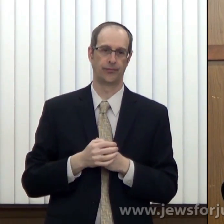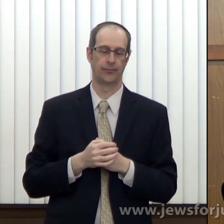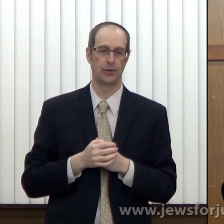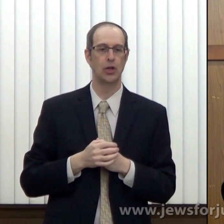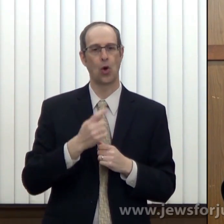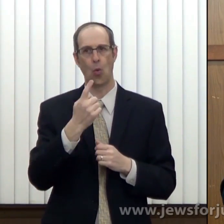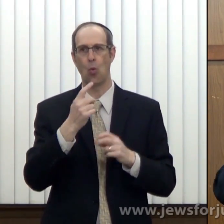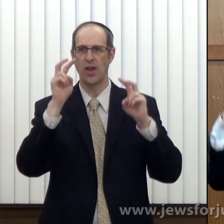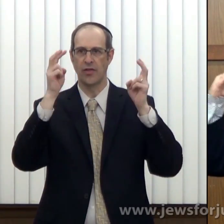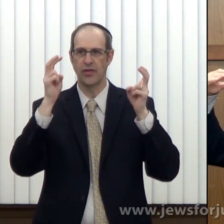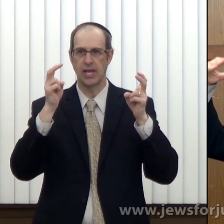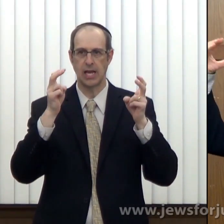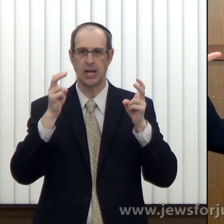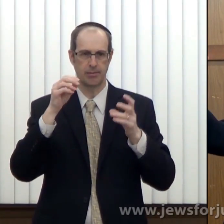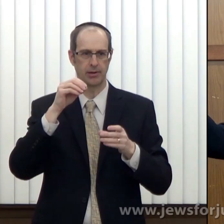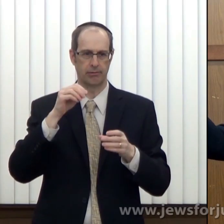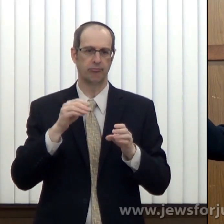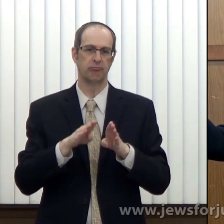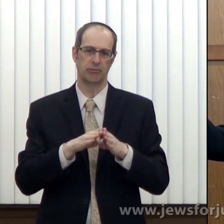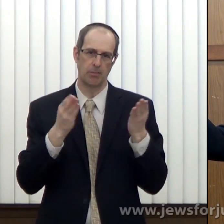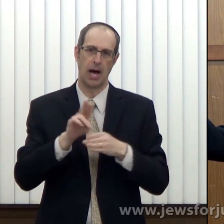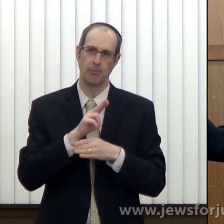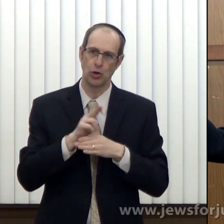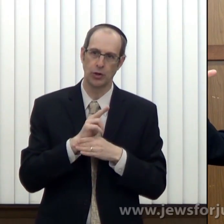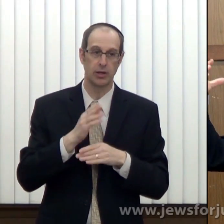Bible is that in the future,